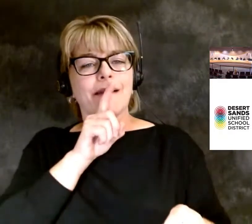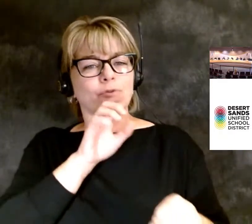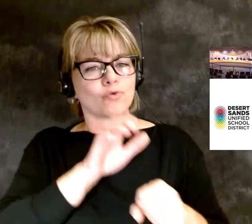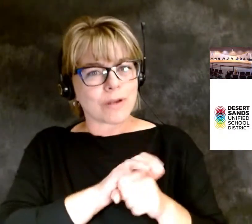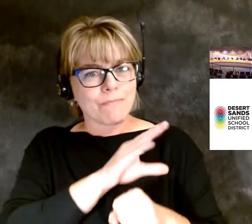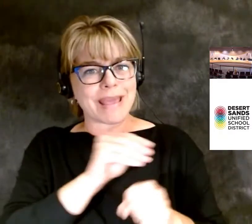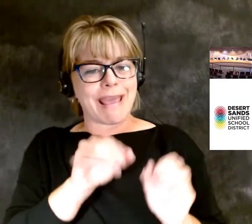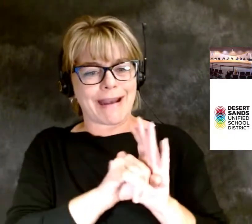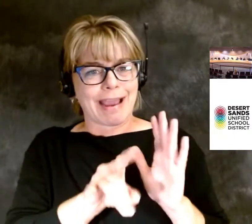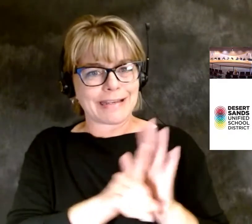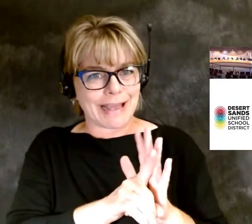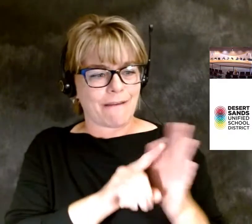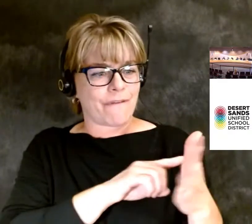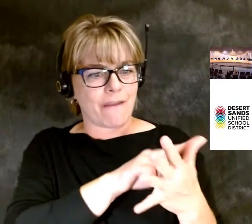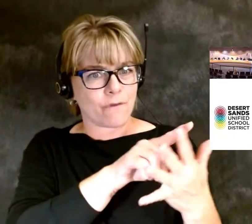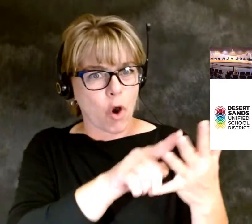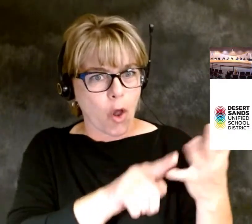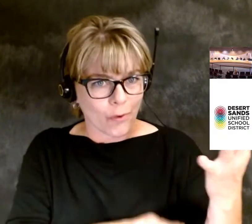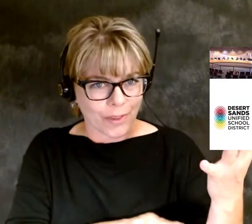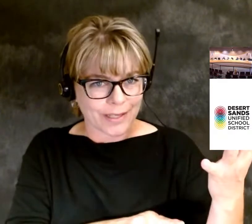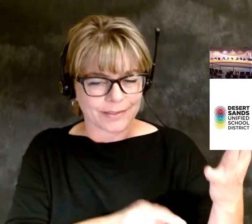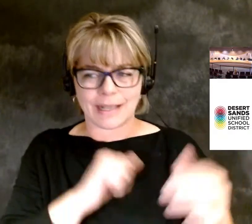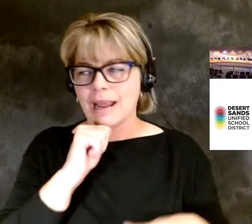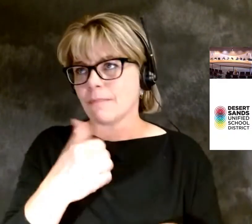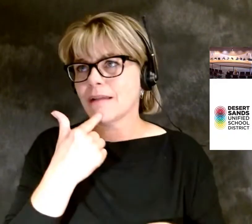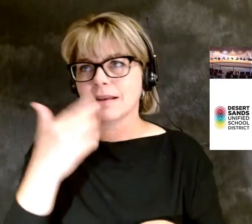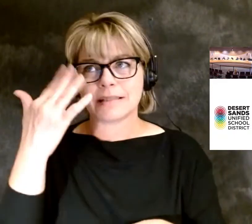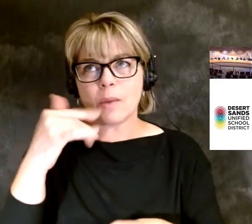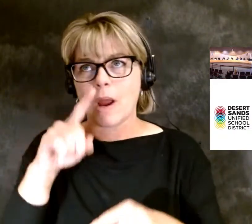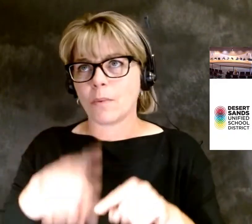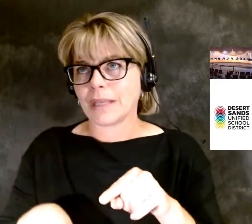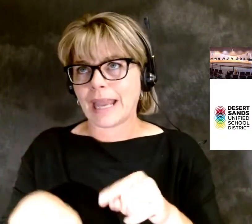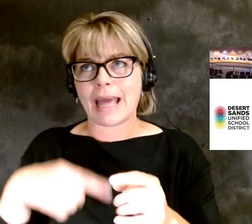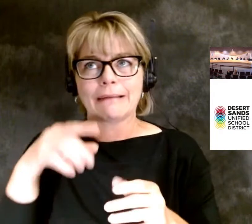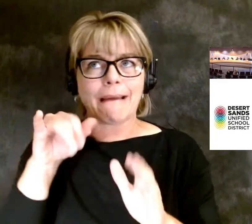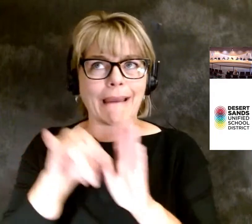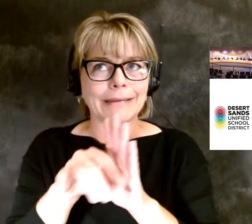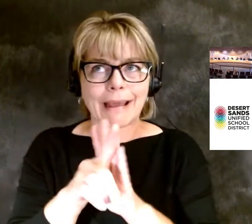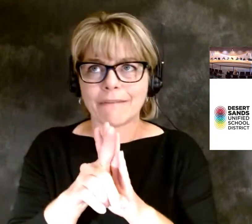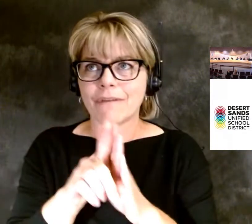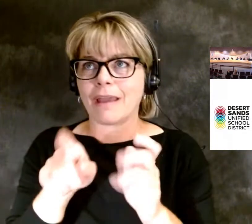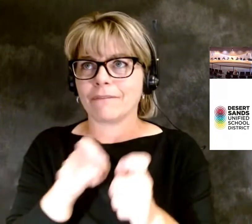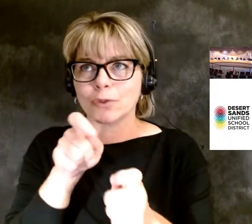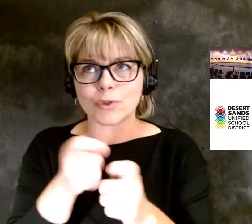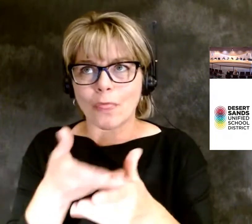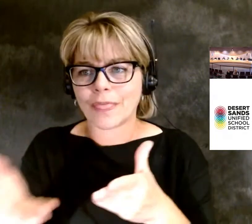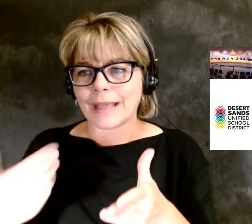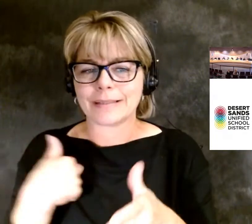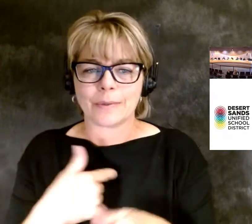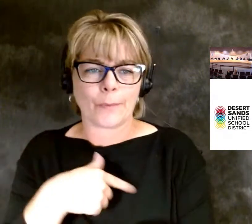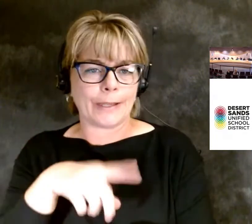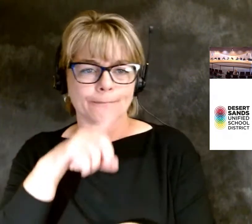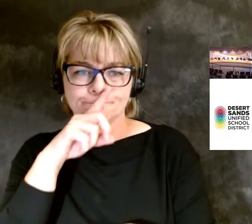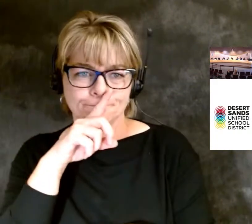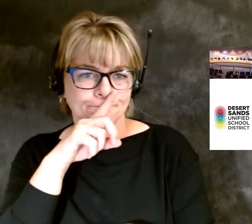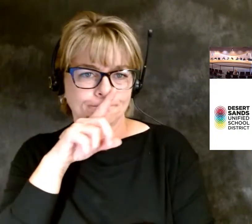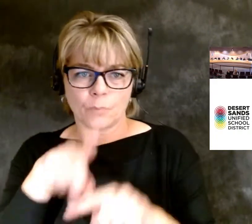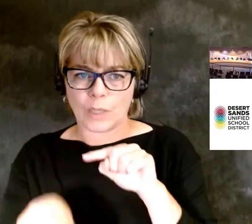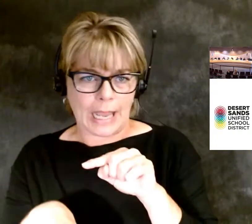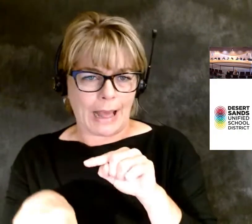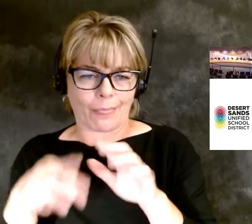things. And I'm not gonna say why we can't identify it for certain things, because we can't, and there's rules behind it, and I won't get into all